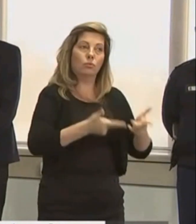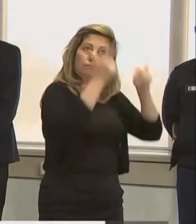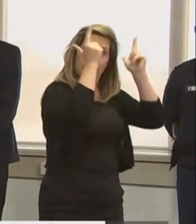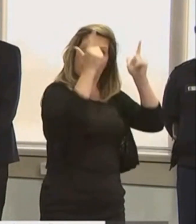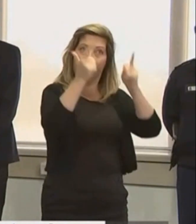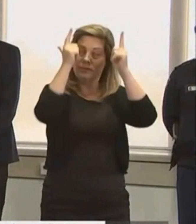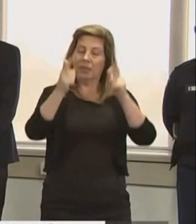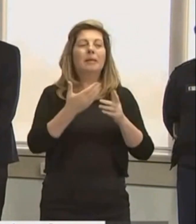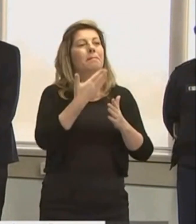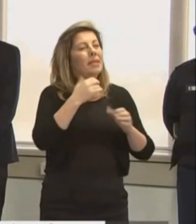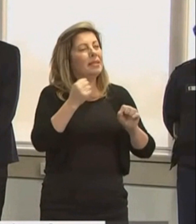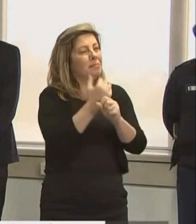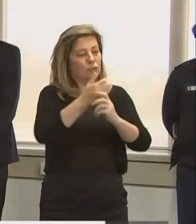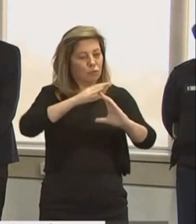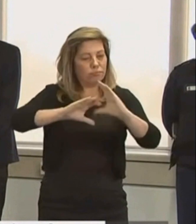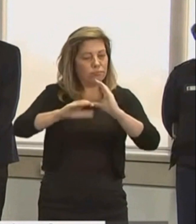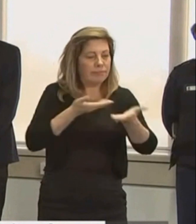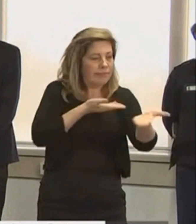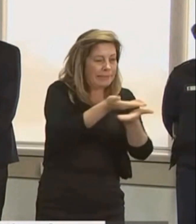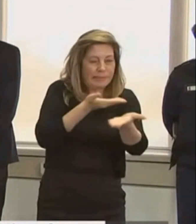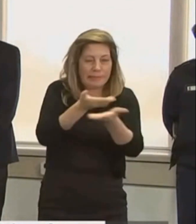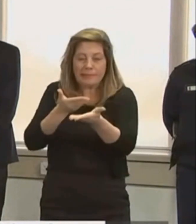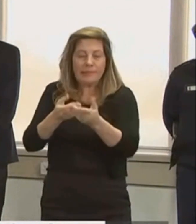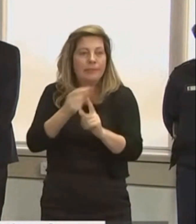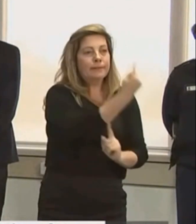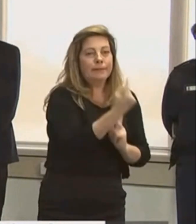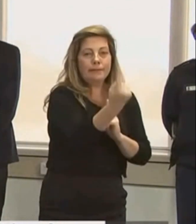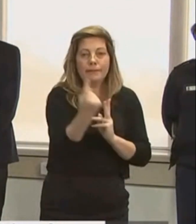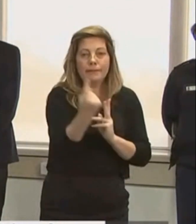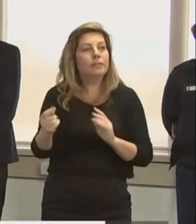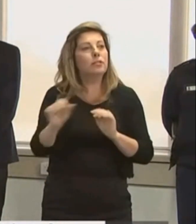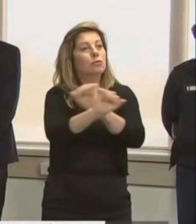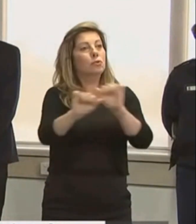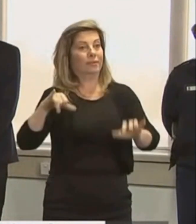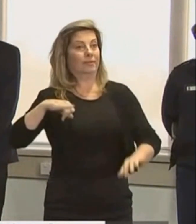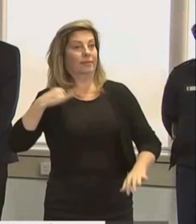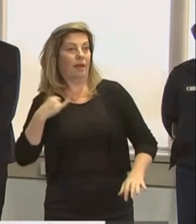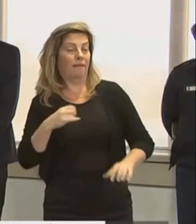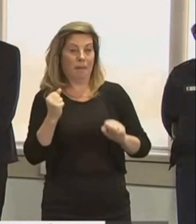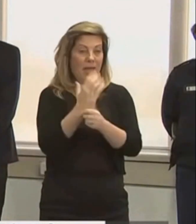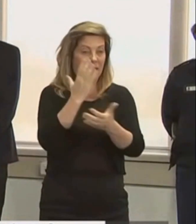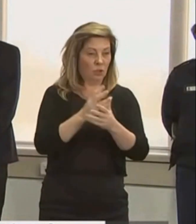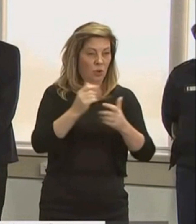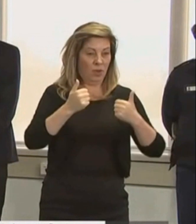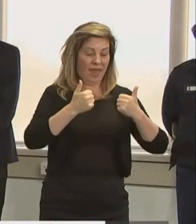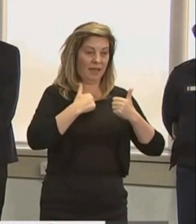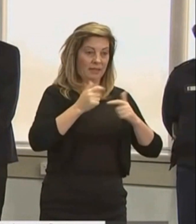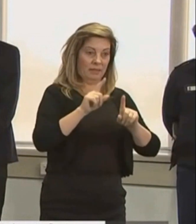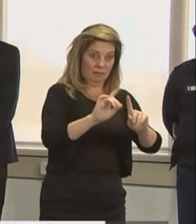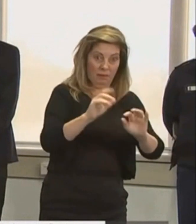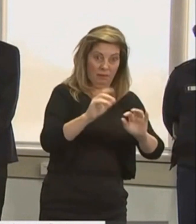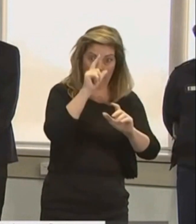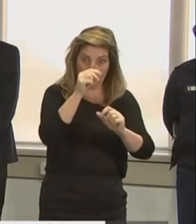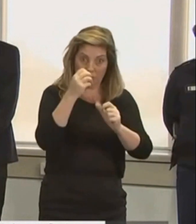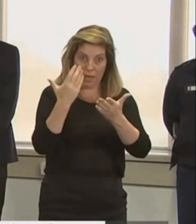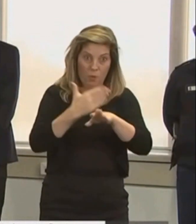employers that they should have a lot of discussing, a lot of yarning with their employees to make sure that what